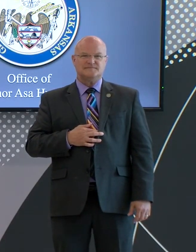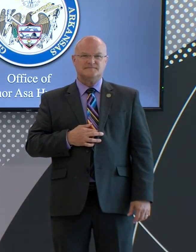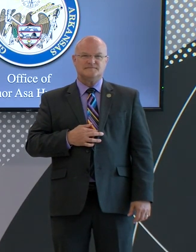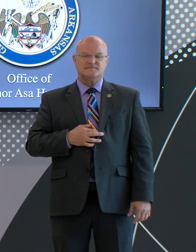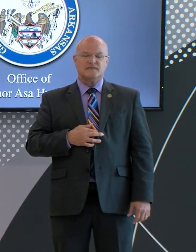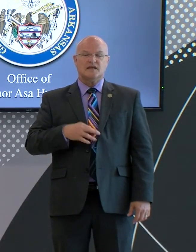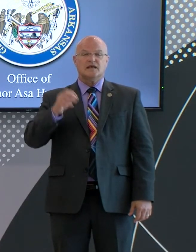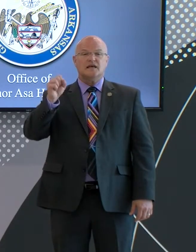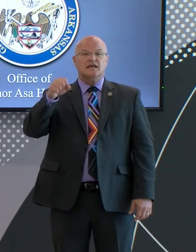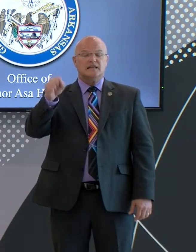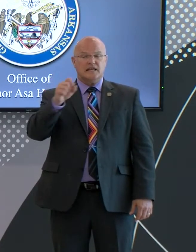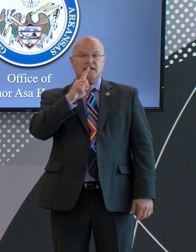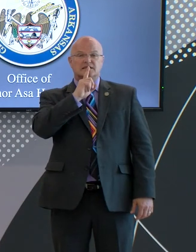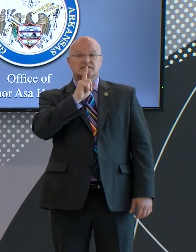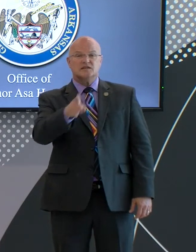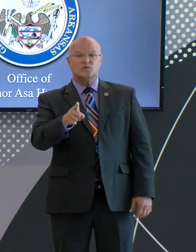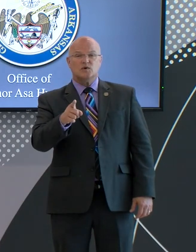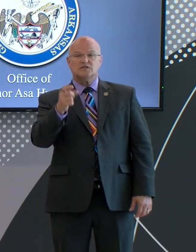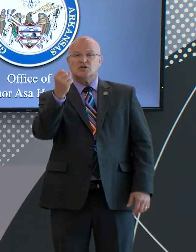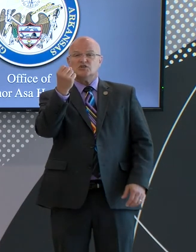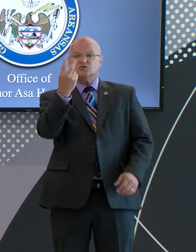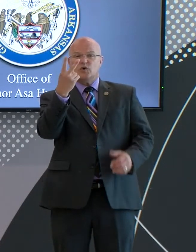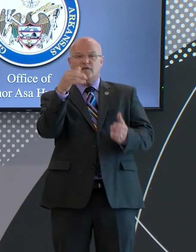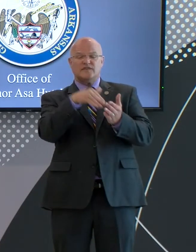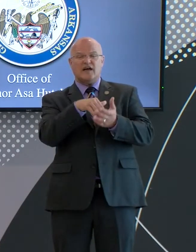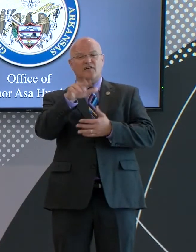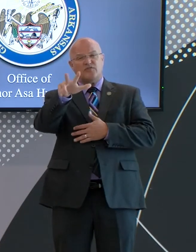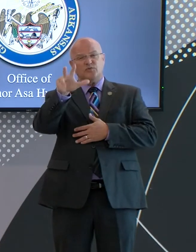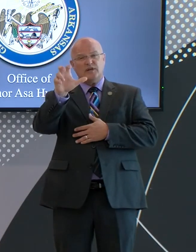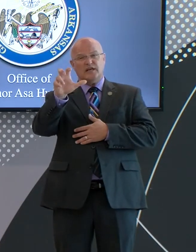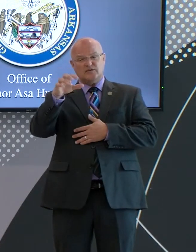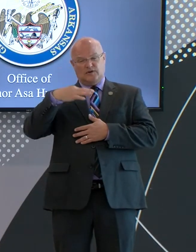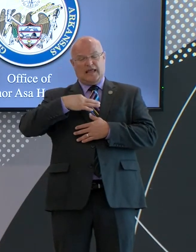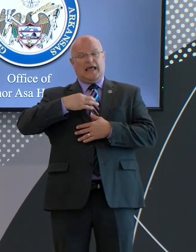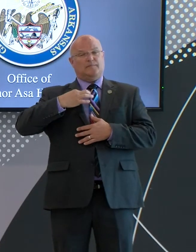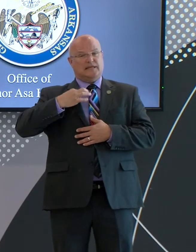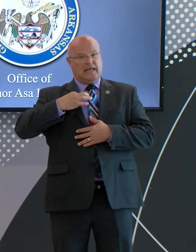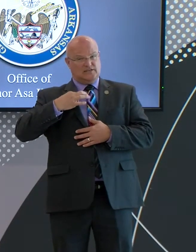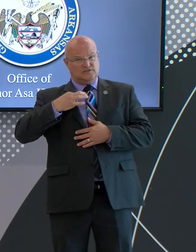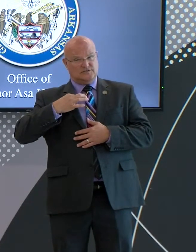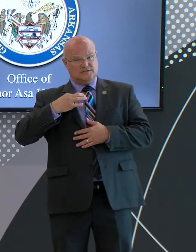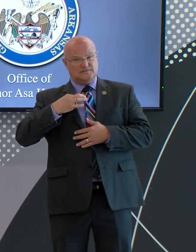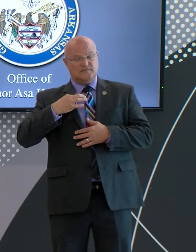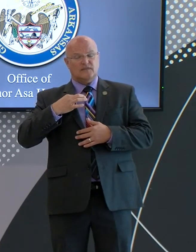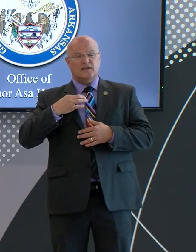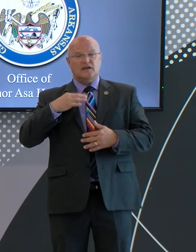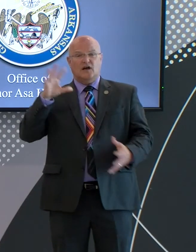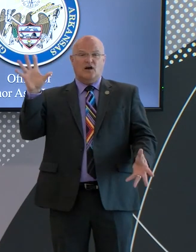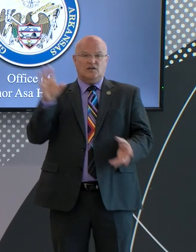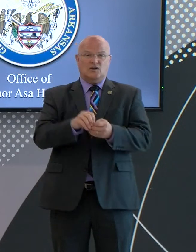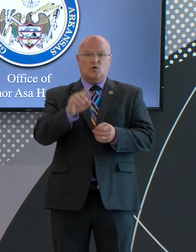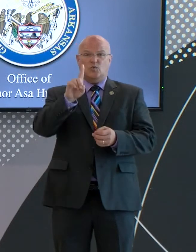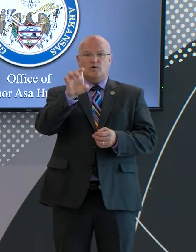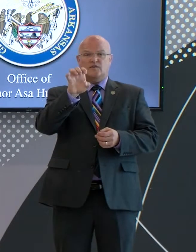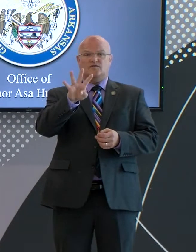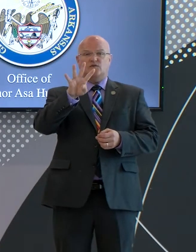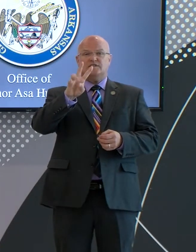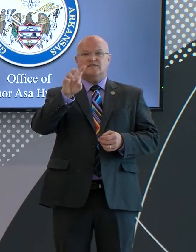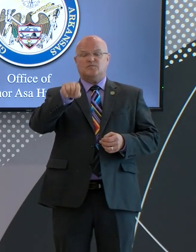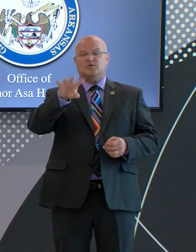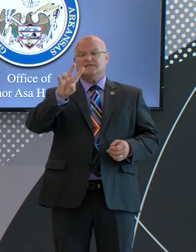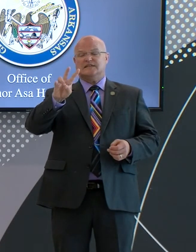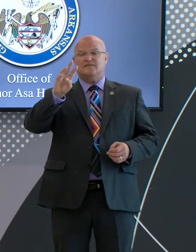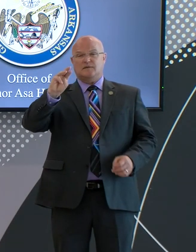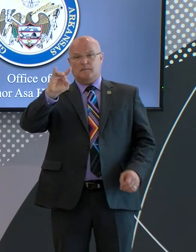Yeah, so it was, I think, 12,300 applications, a total of